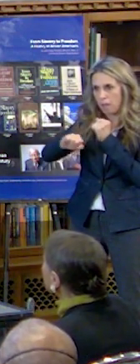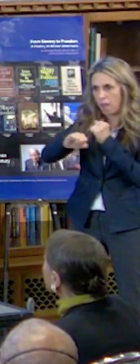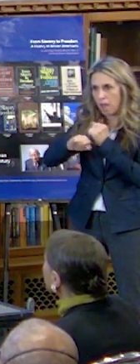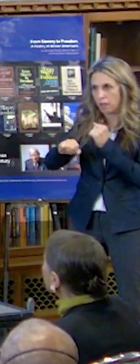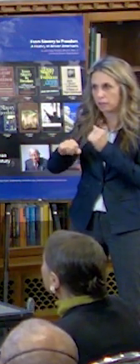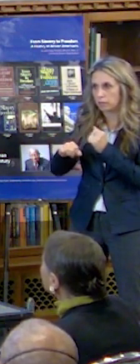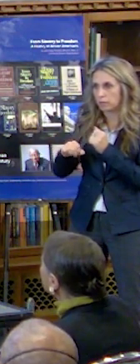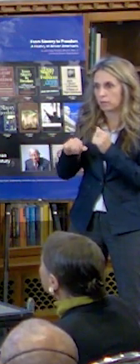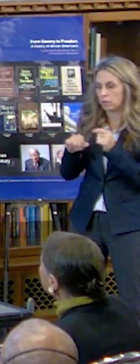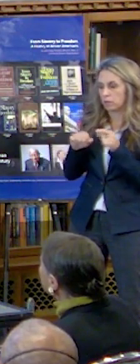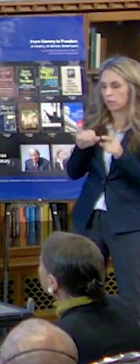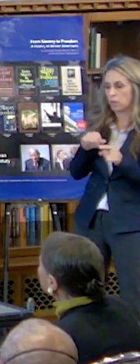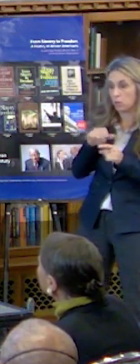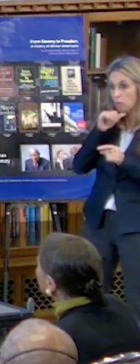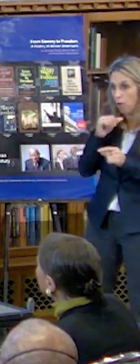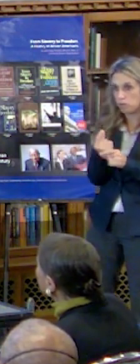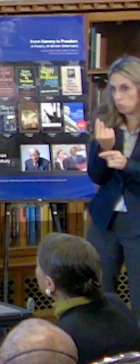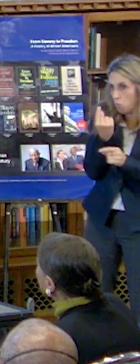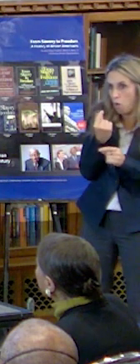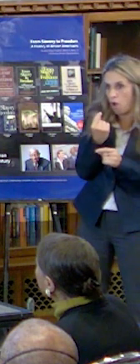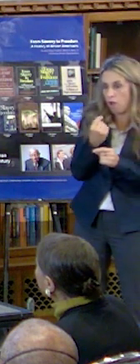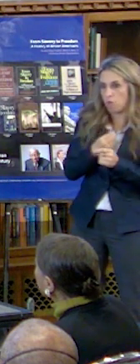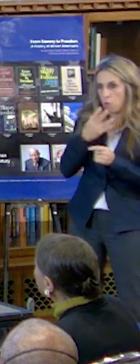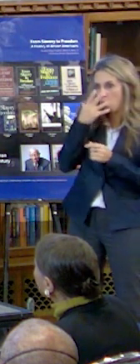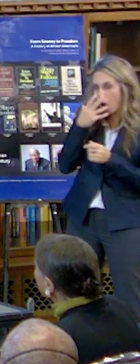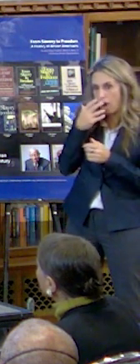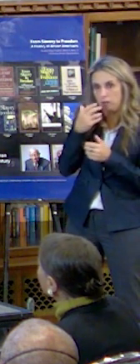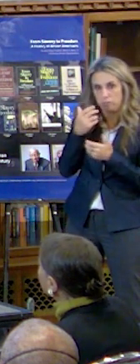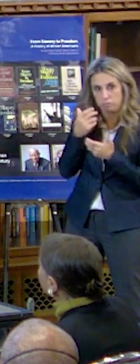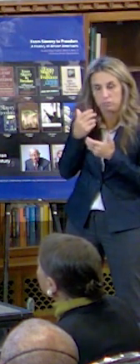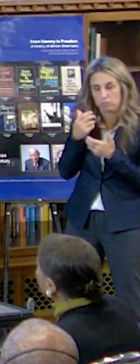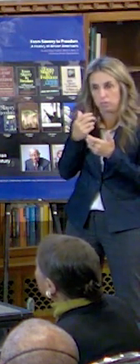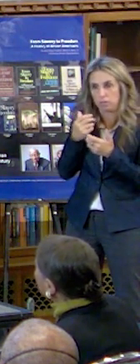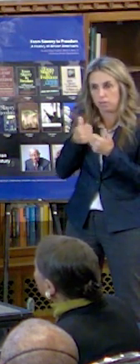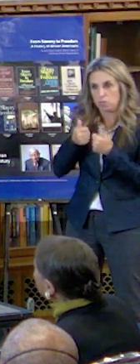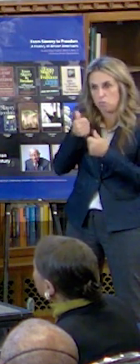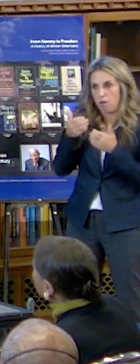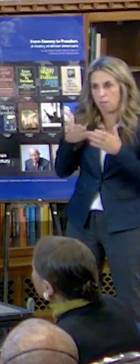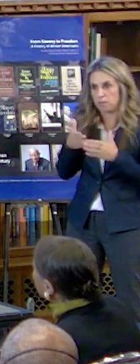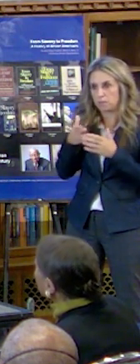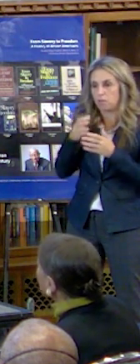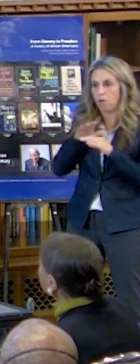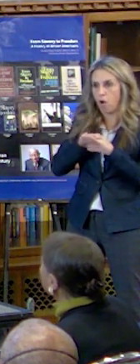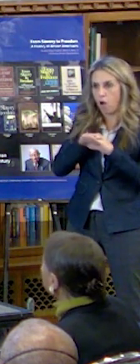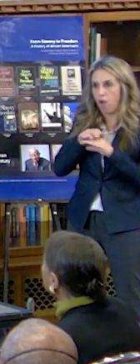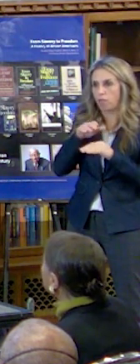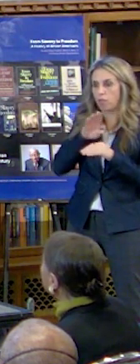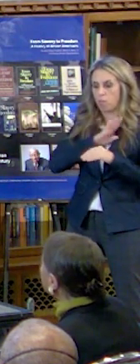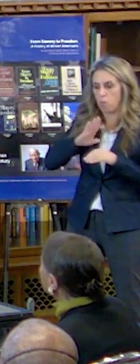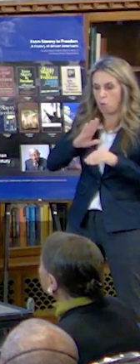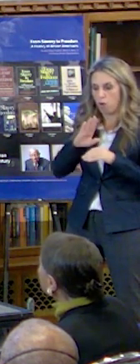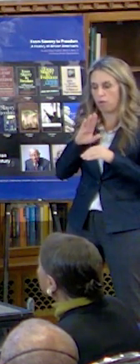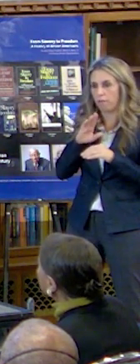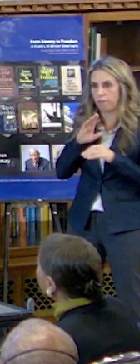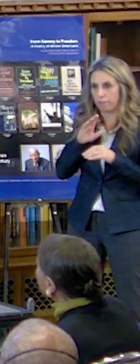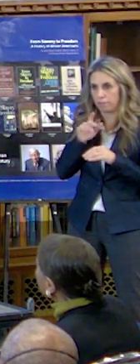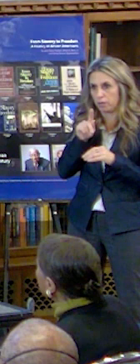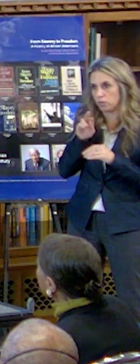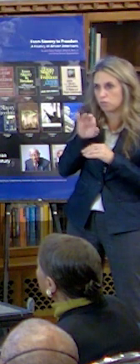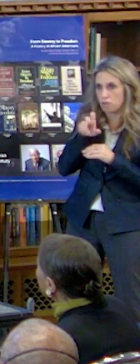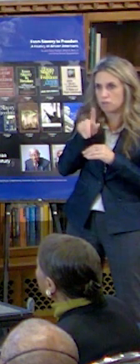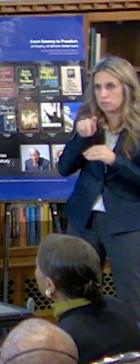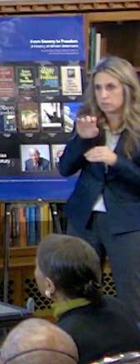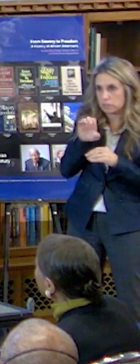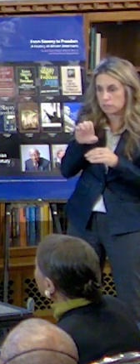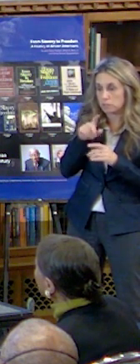only white supremacist On The Board of Trustees of Duke University or a member of The Faculty here what kind of lessons